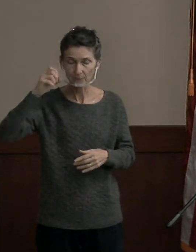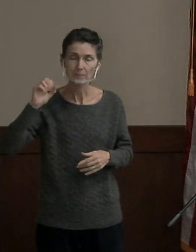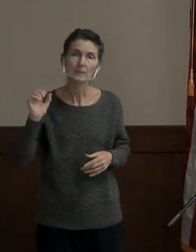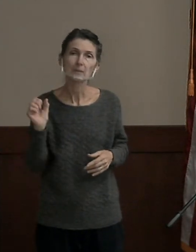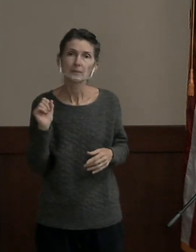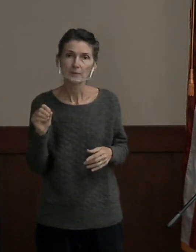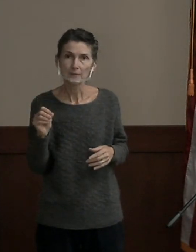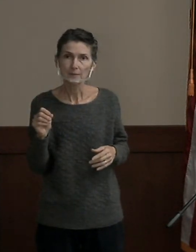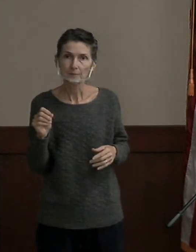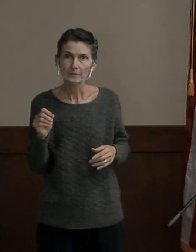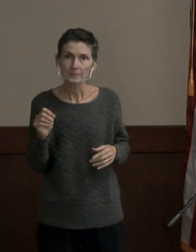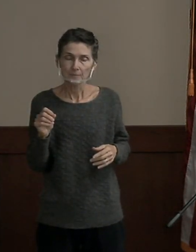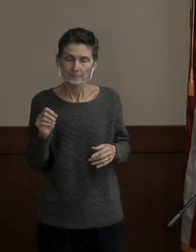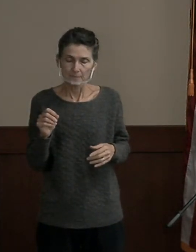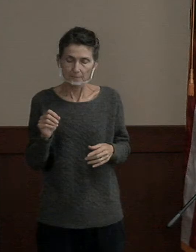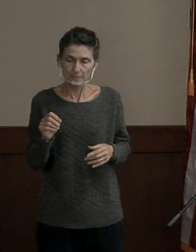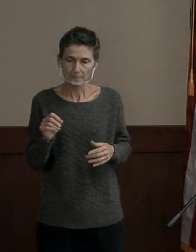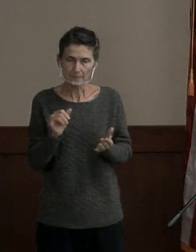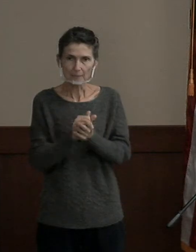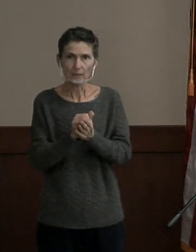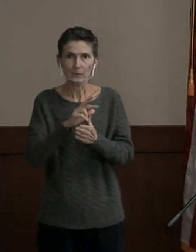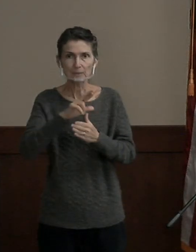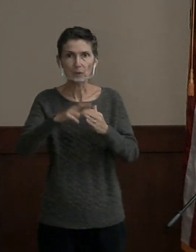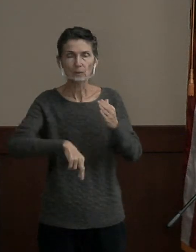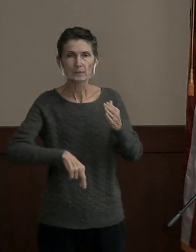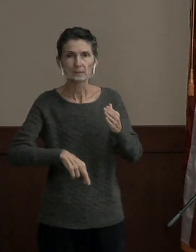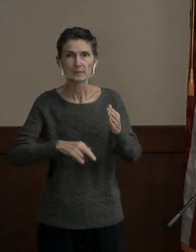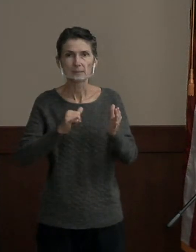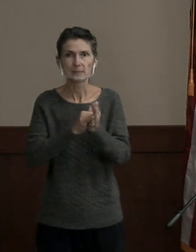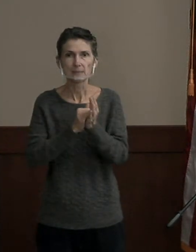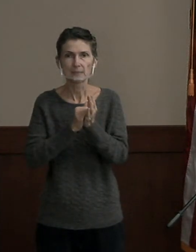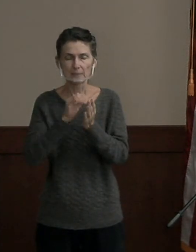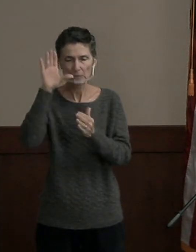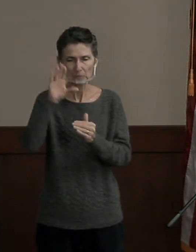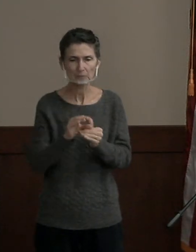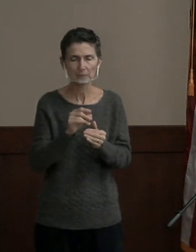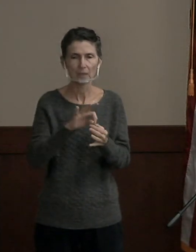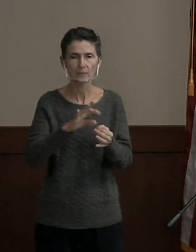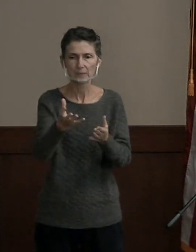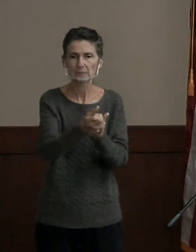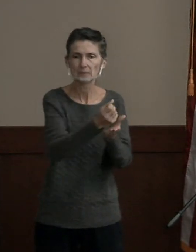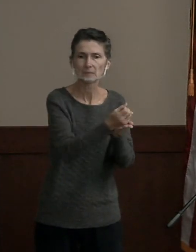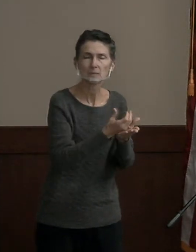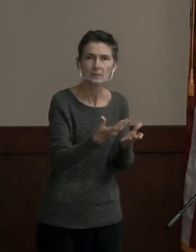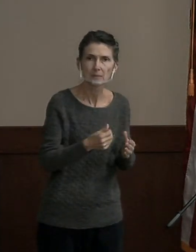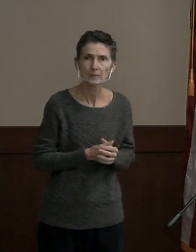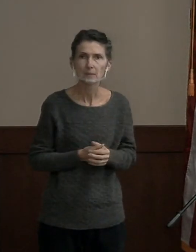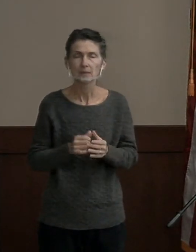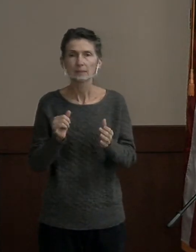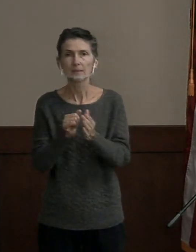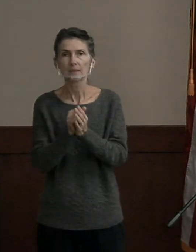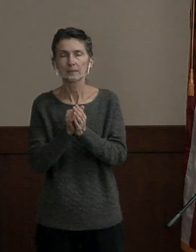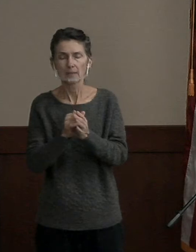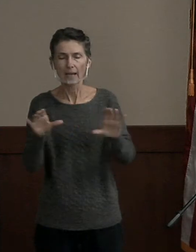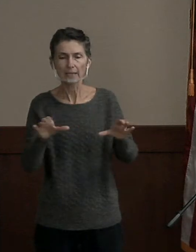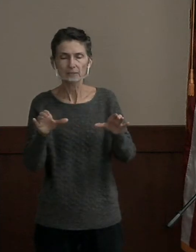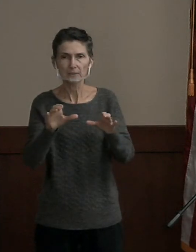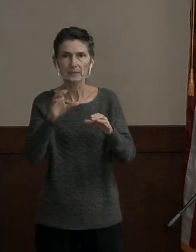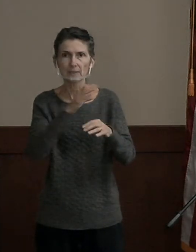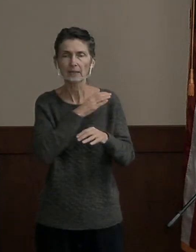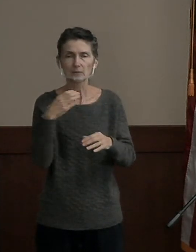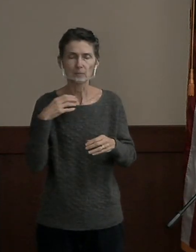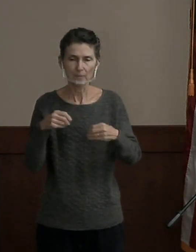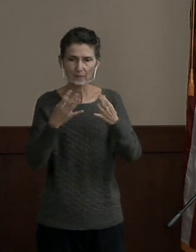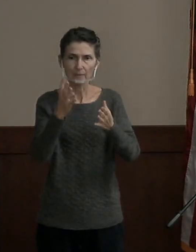saw resultant decreases in revenues. The Community Action Council has provided